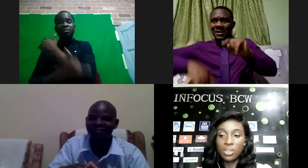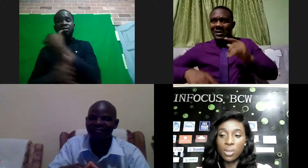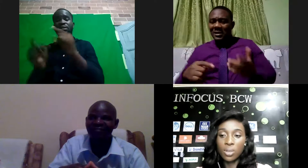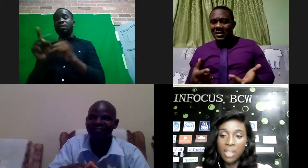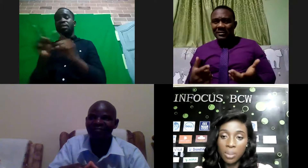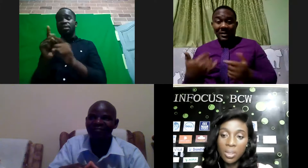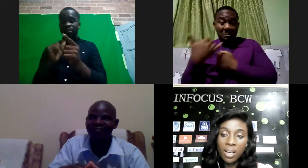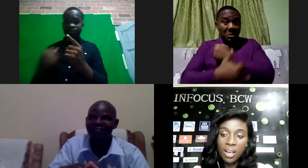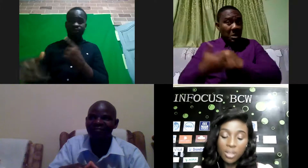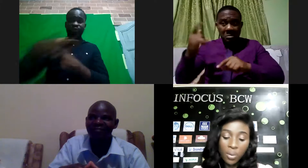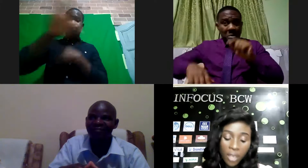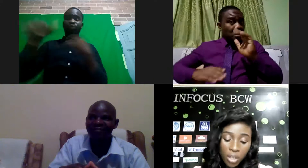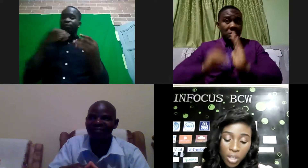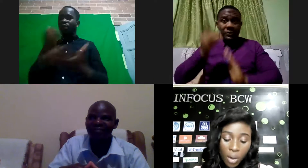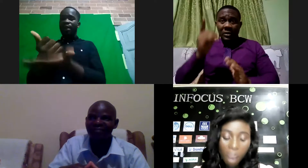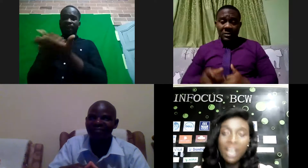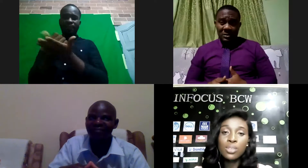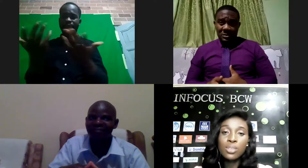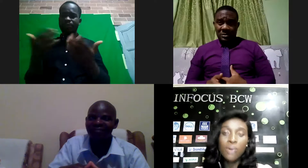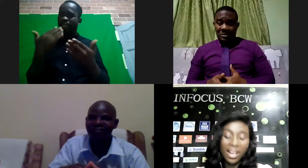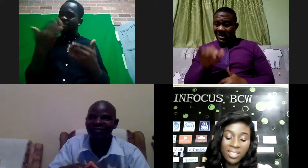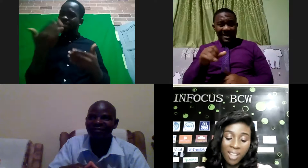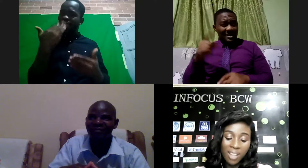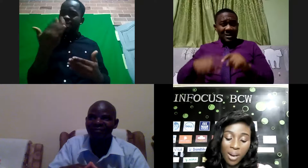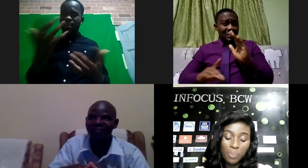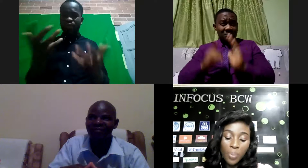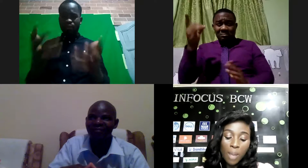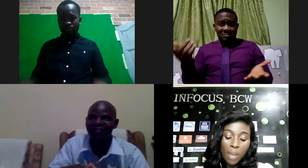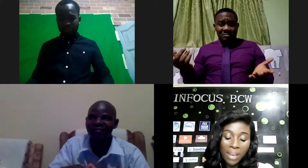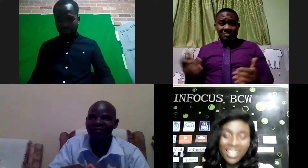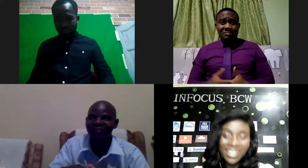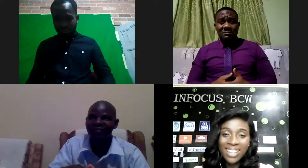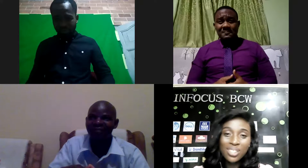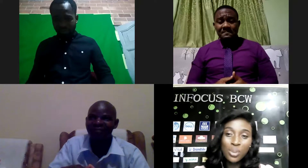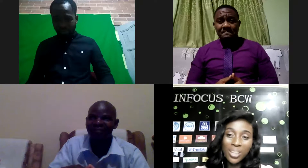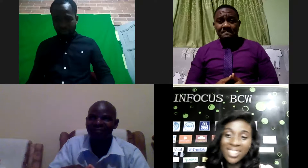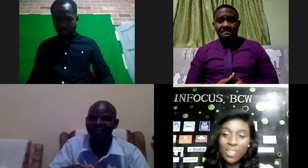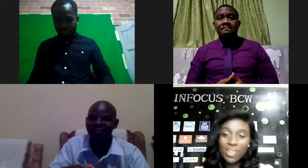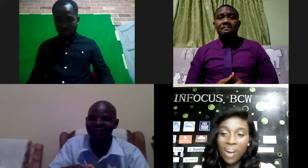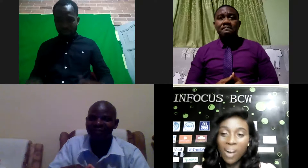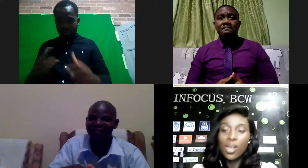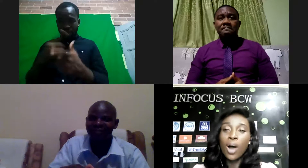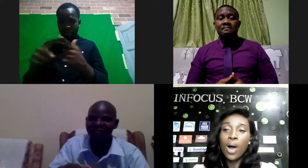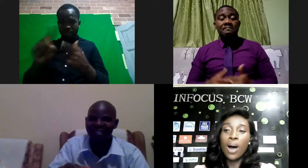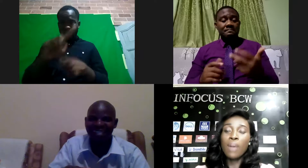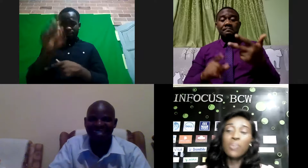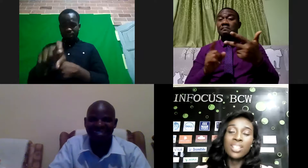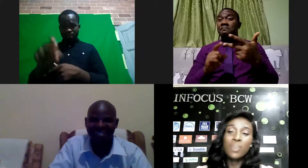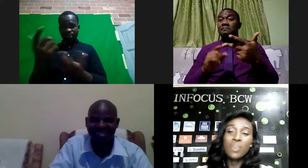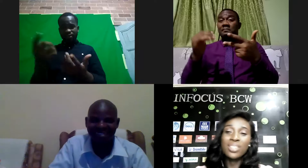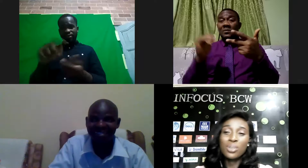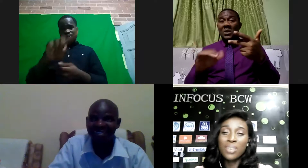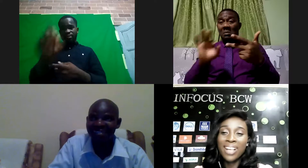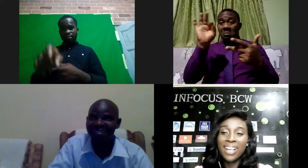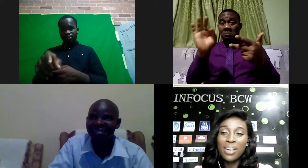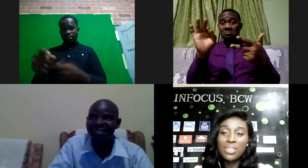does not help. So thank you. I would like to ask my next question, whilst every participant